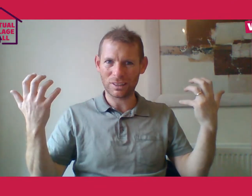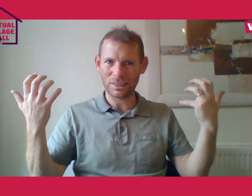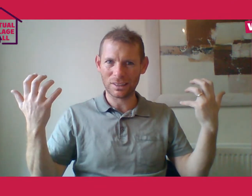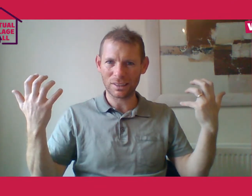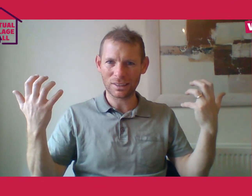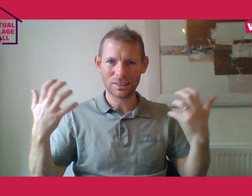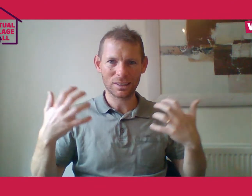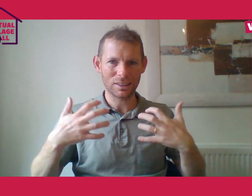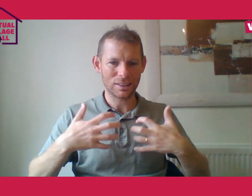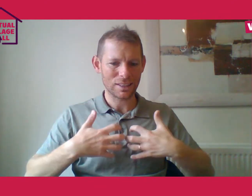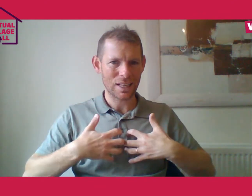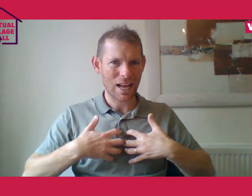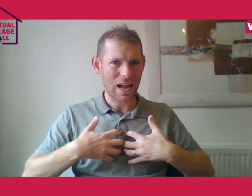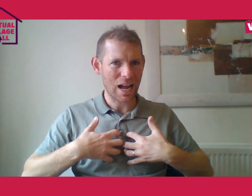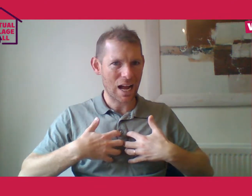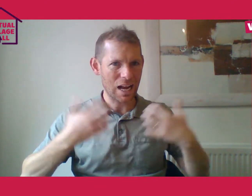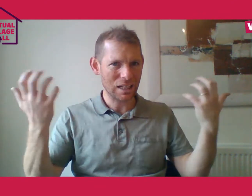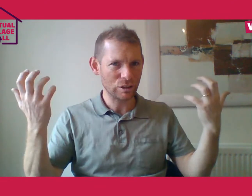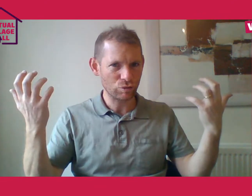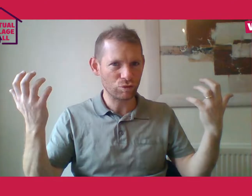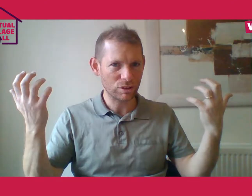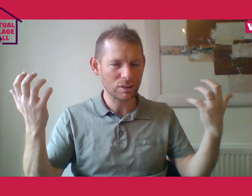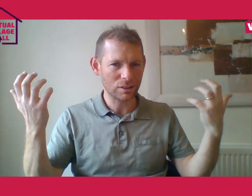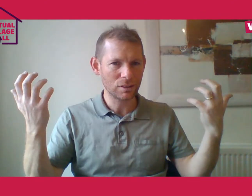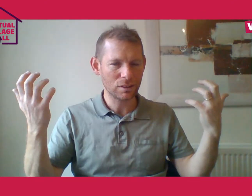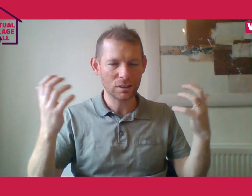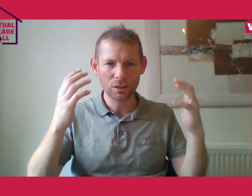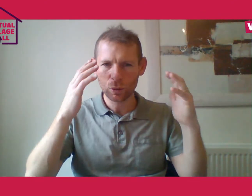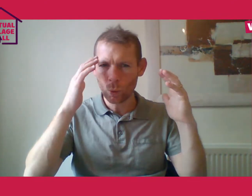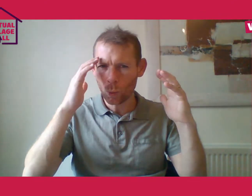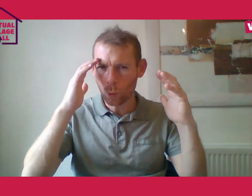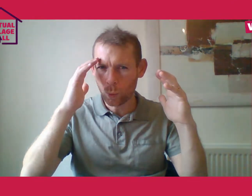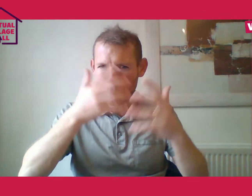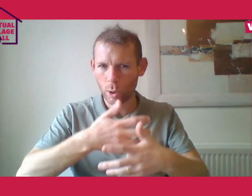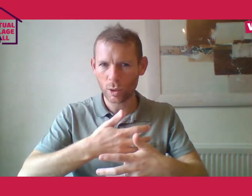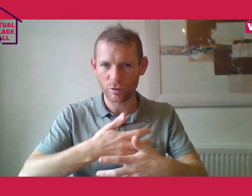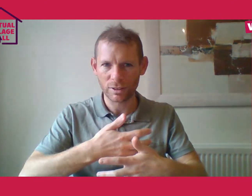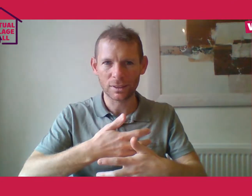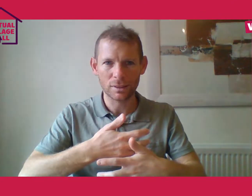So we've got angry, that's the sign for angry, and worried.